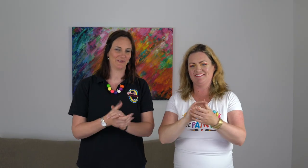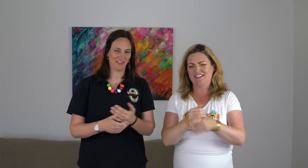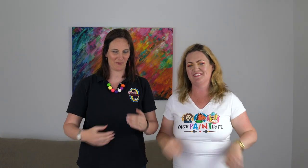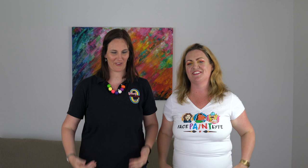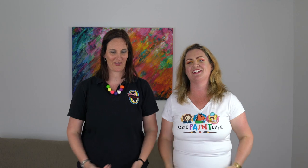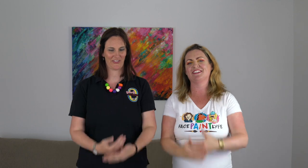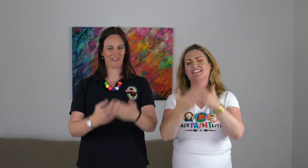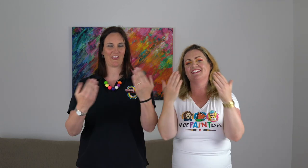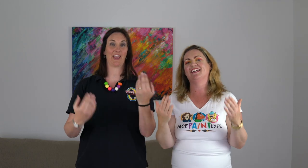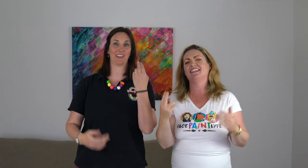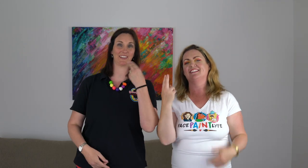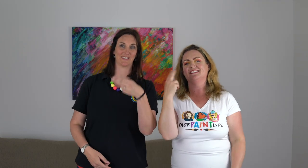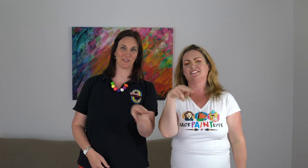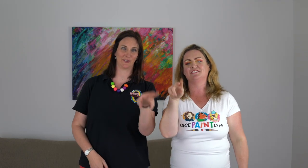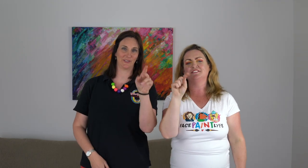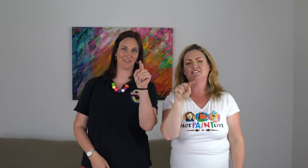Happy birthday to you.